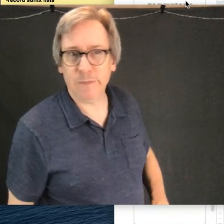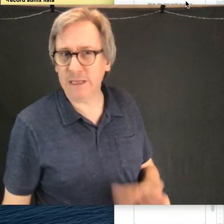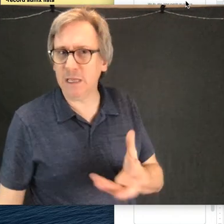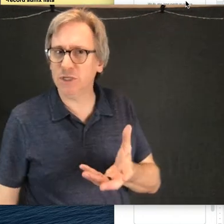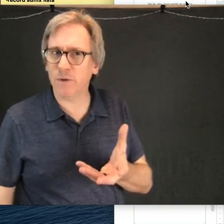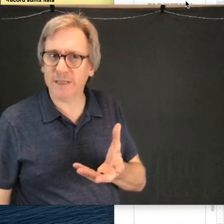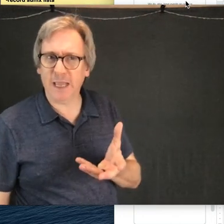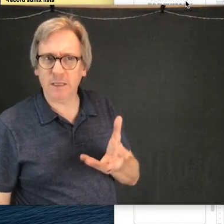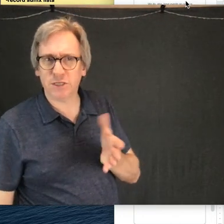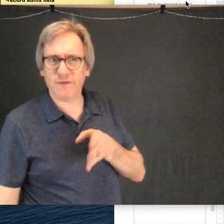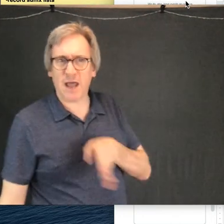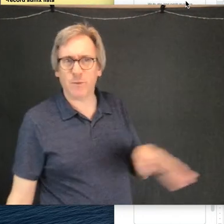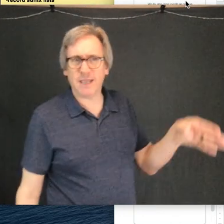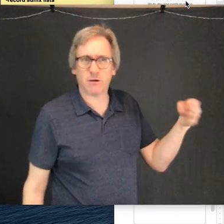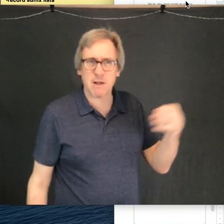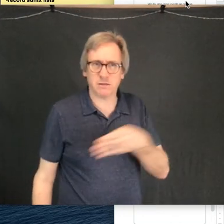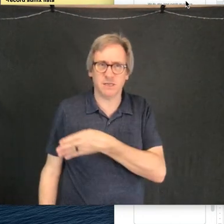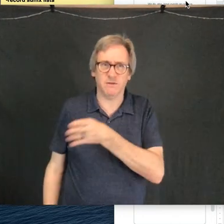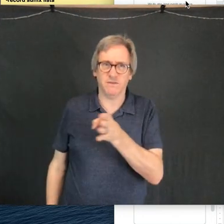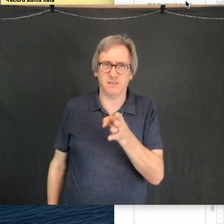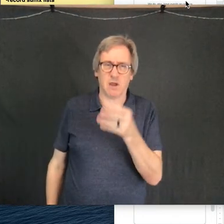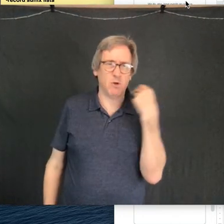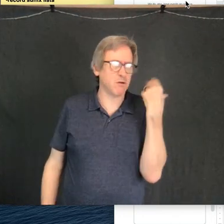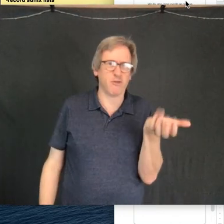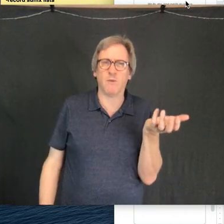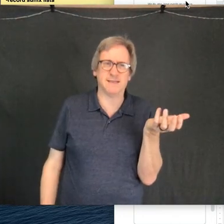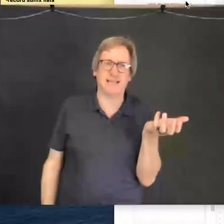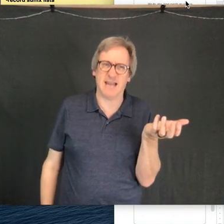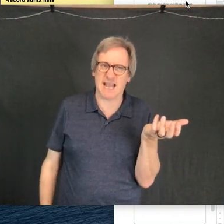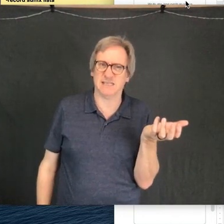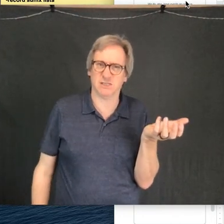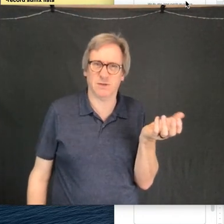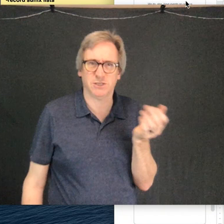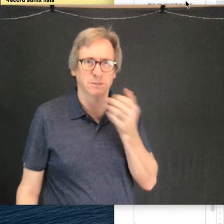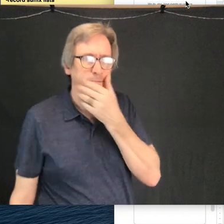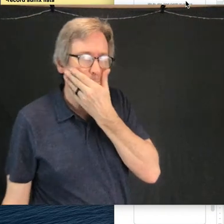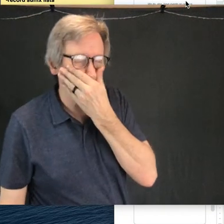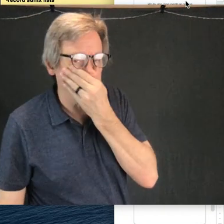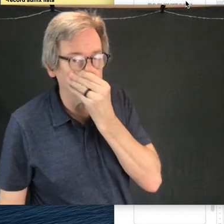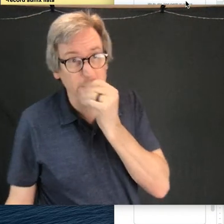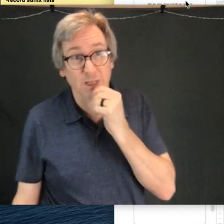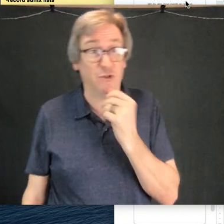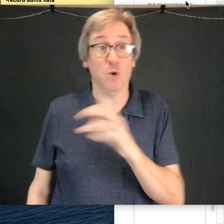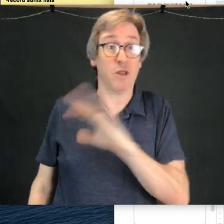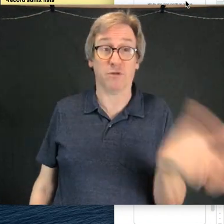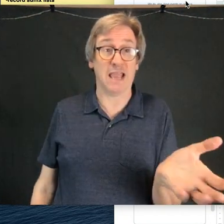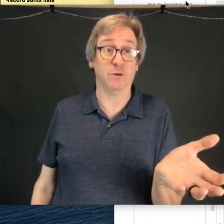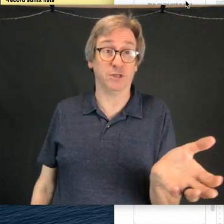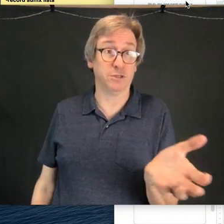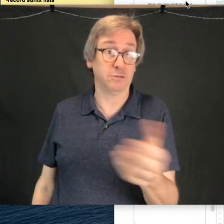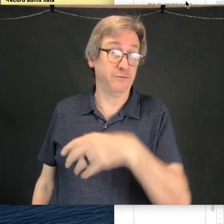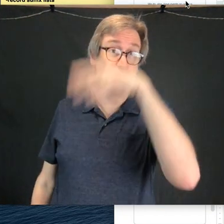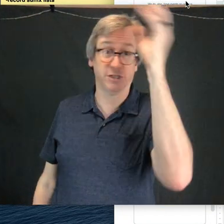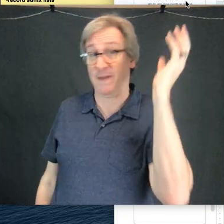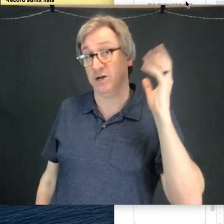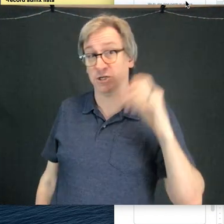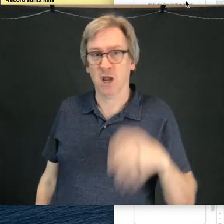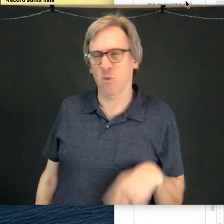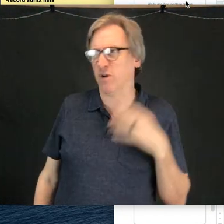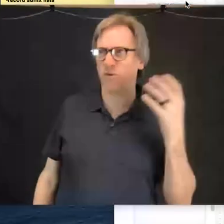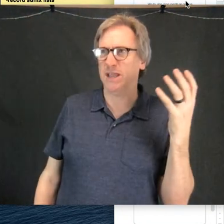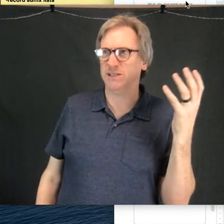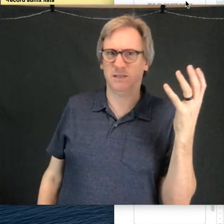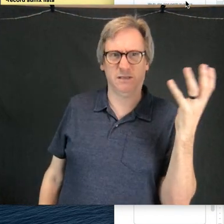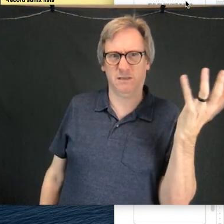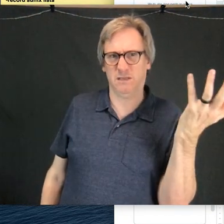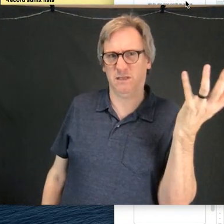So be thinking too about the English of how do I get around some of these? What are other ways I could ask this question? If you know another language, if you took Spanish,